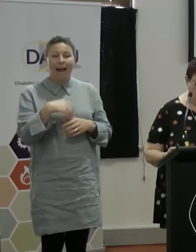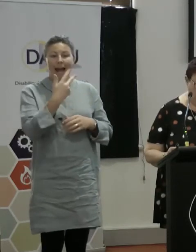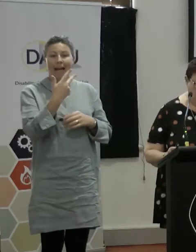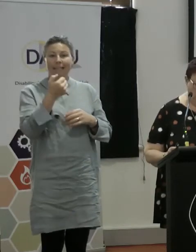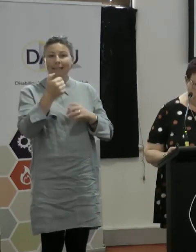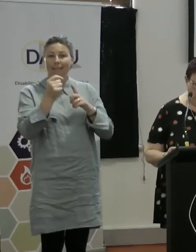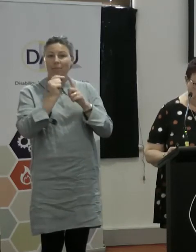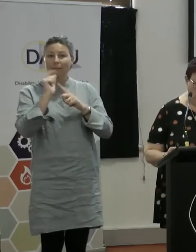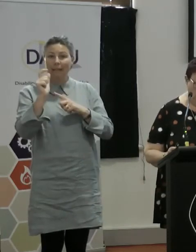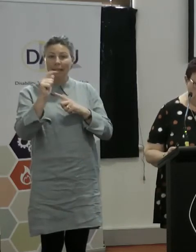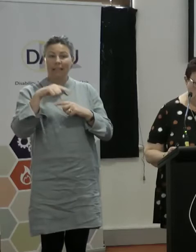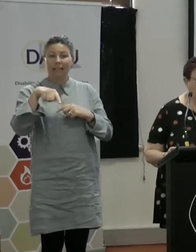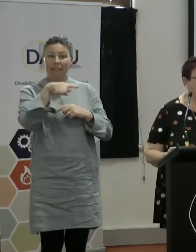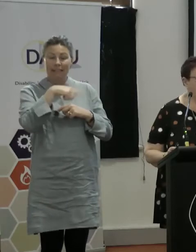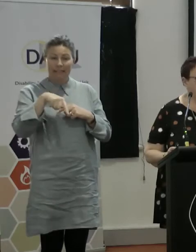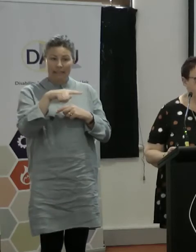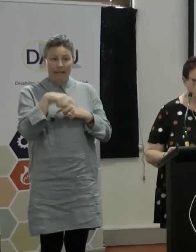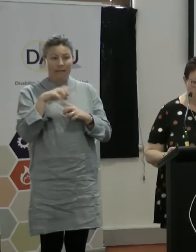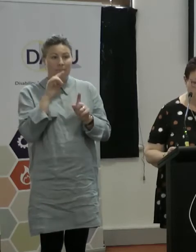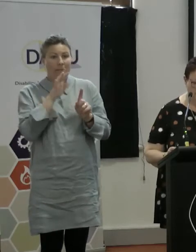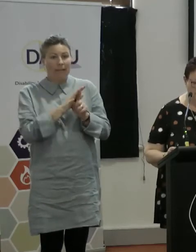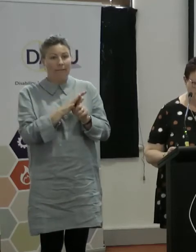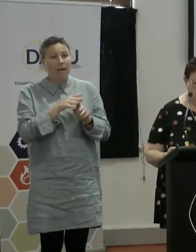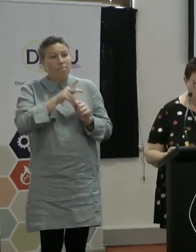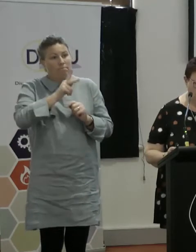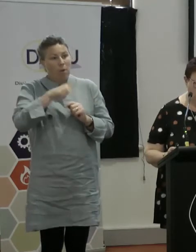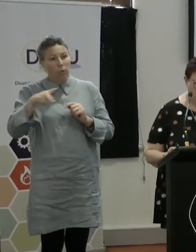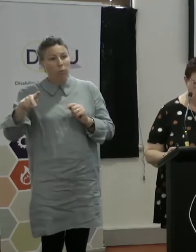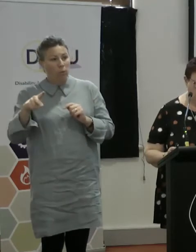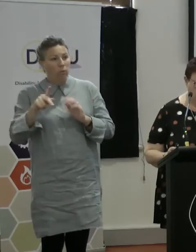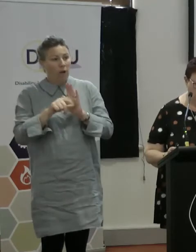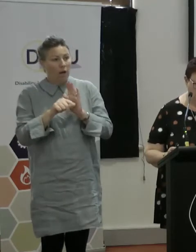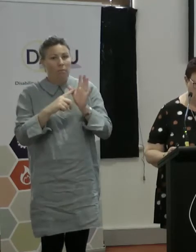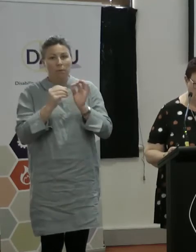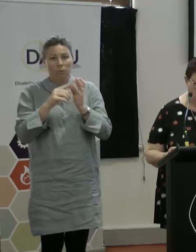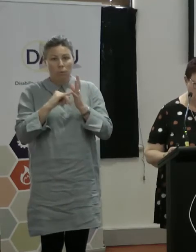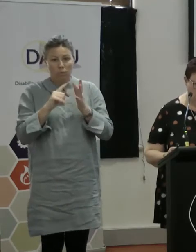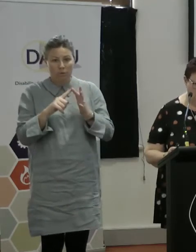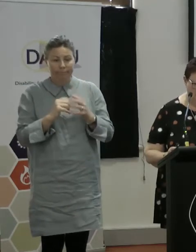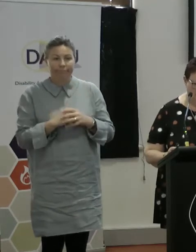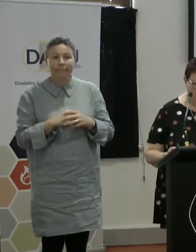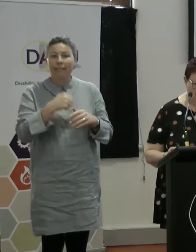86% of whom had experienced multiple sexual abuse, 62%